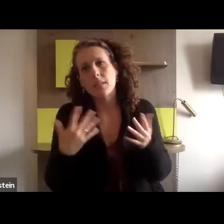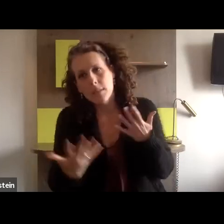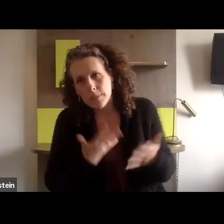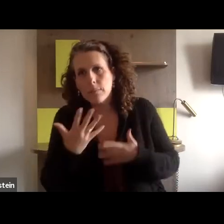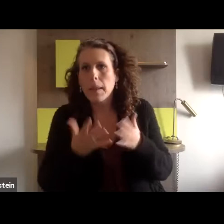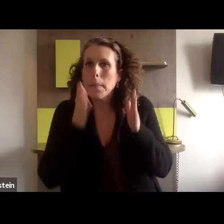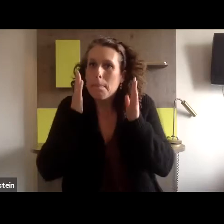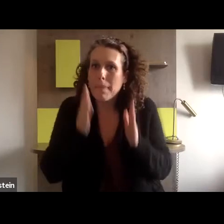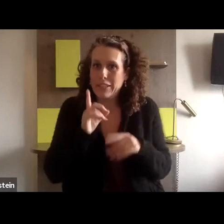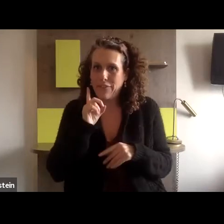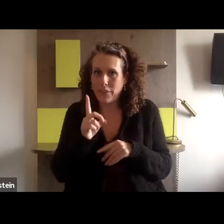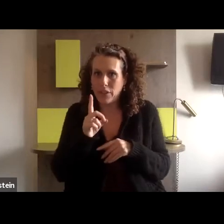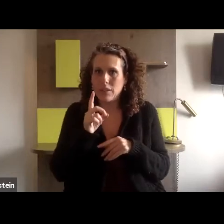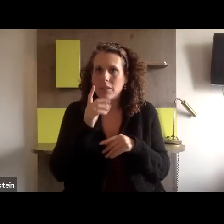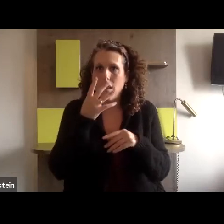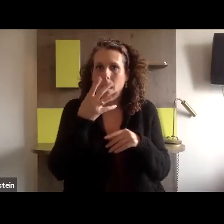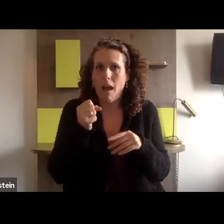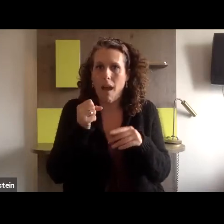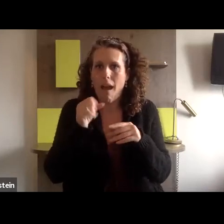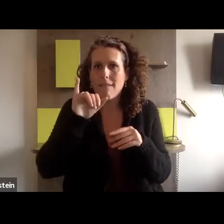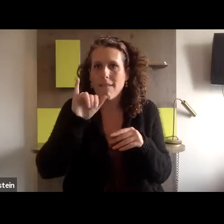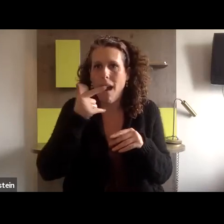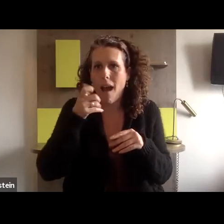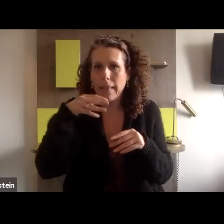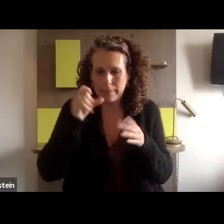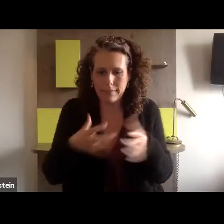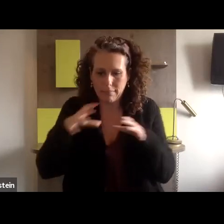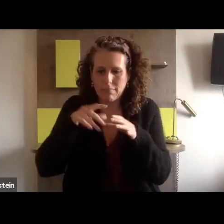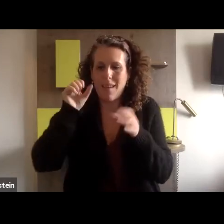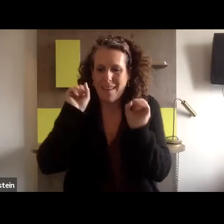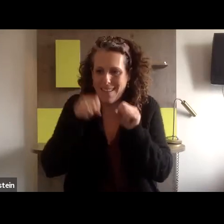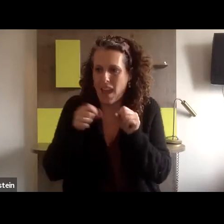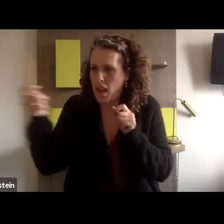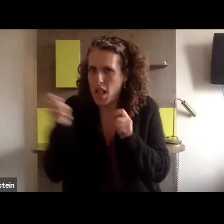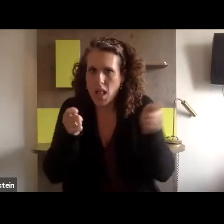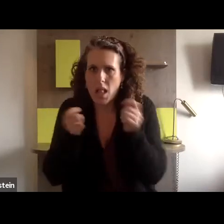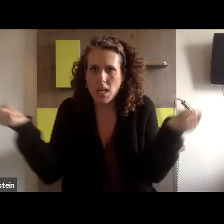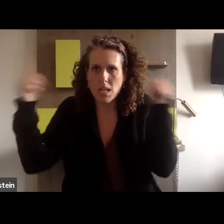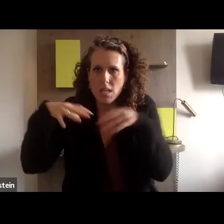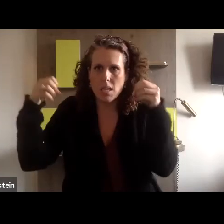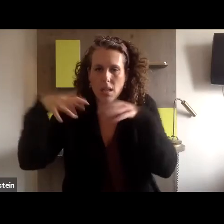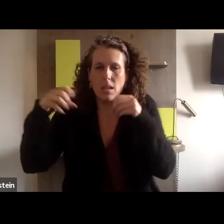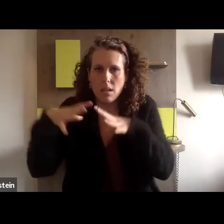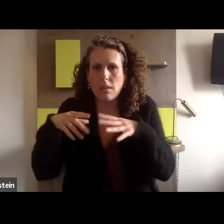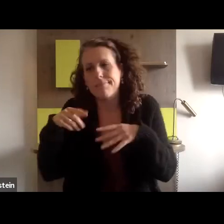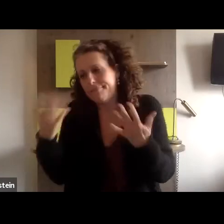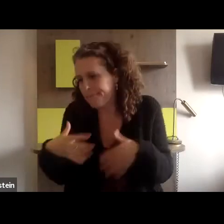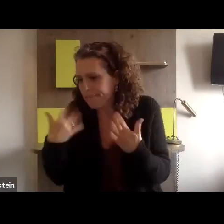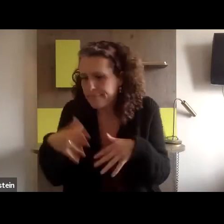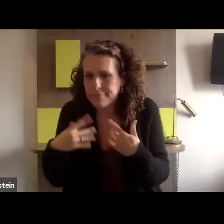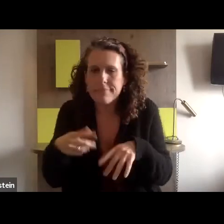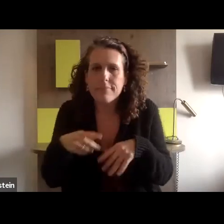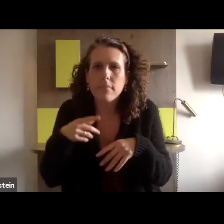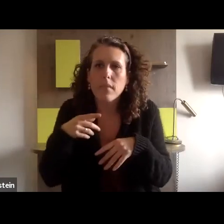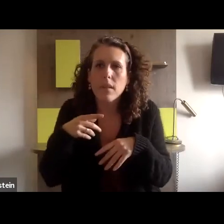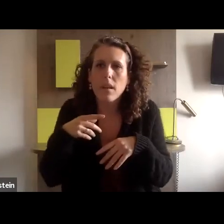that can be exchanged over the course of the next years, and which should describe different, or should that in theory